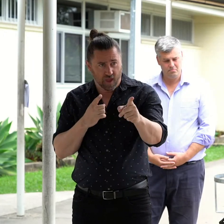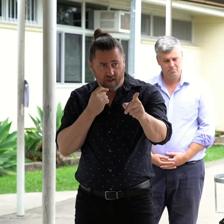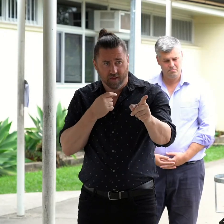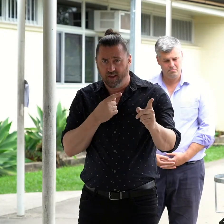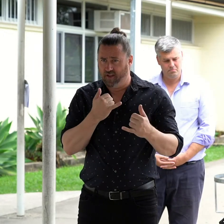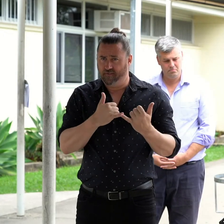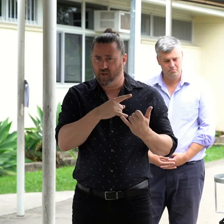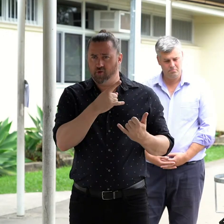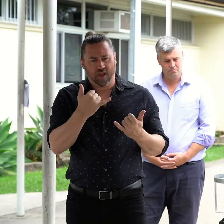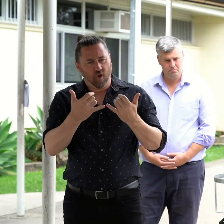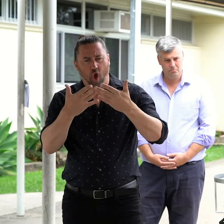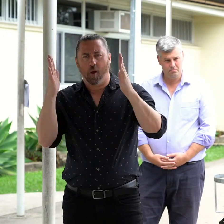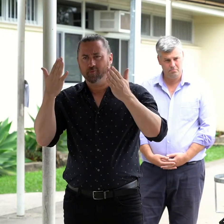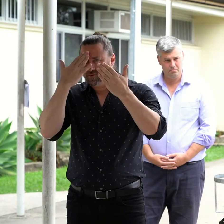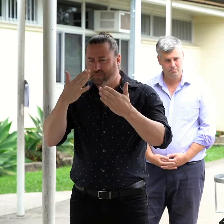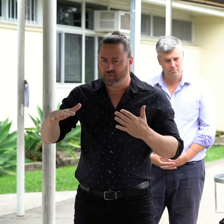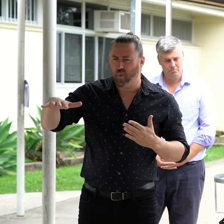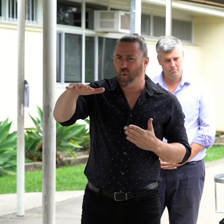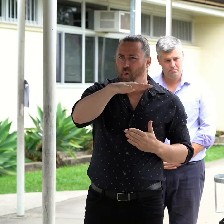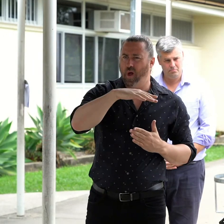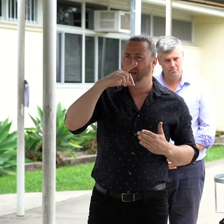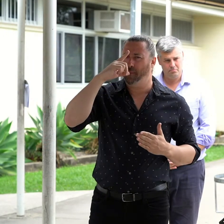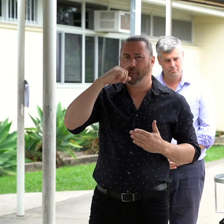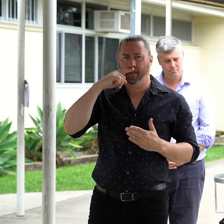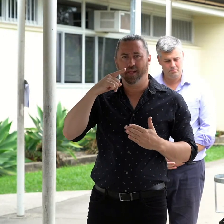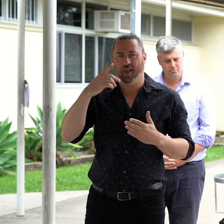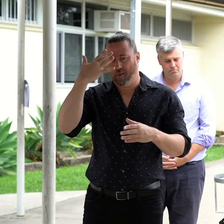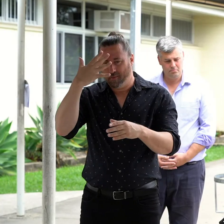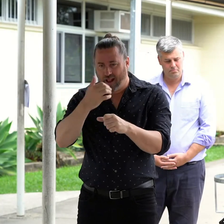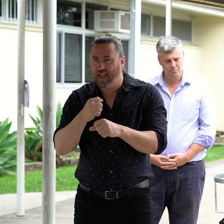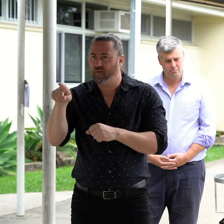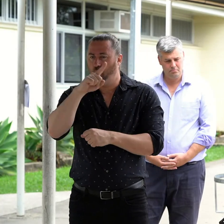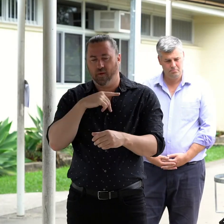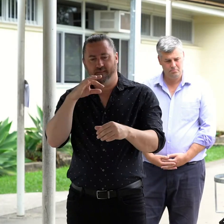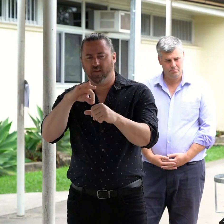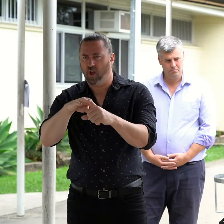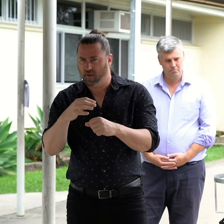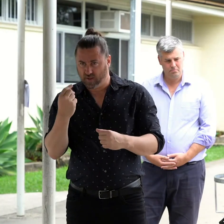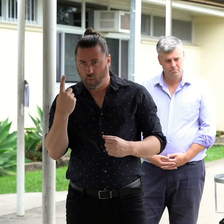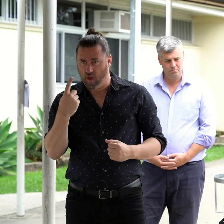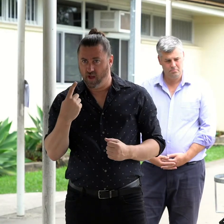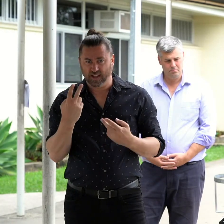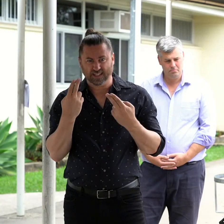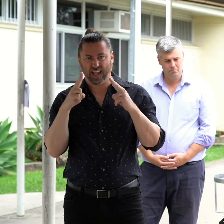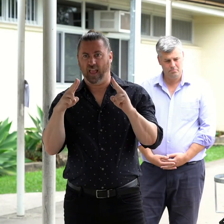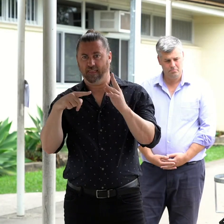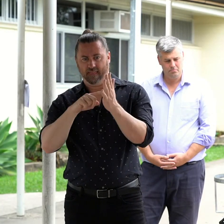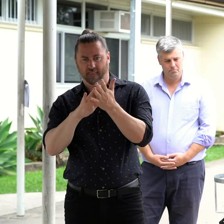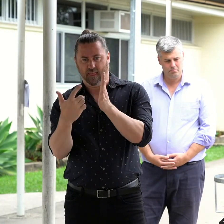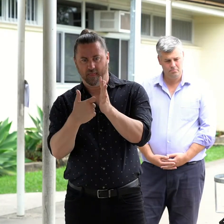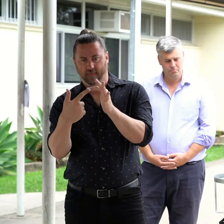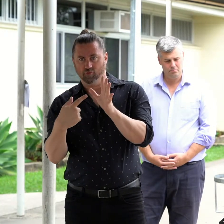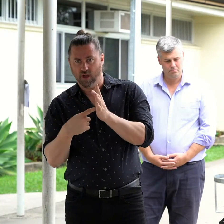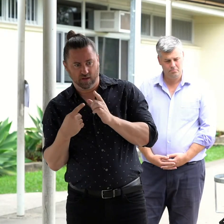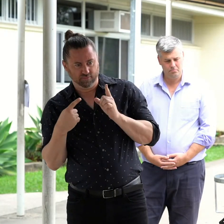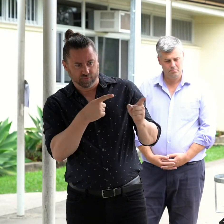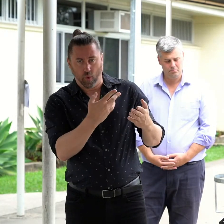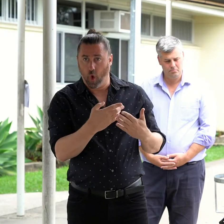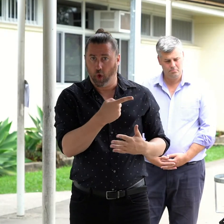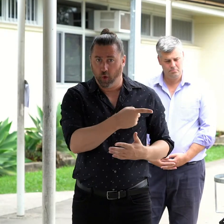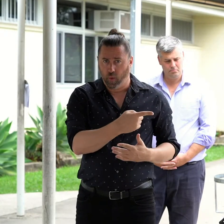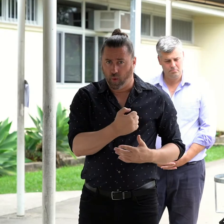very democratic person, obviously, yourself, and this is a democratic country. To be under death threats would be quite unusual Look, on a day-to-day basis. Yeah, and